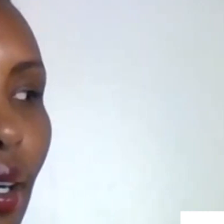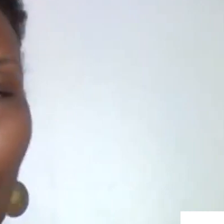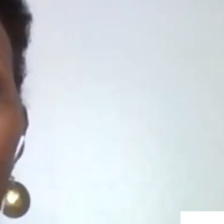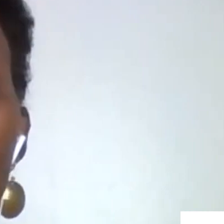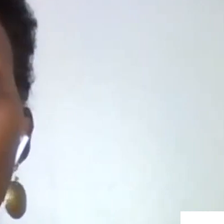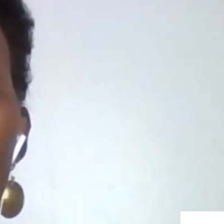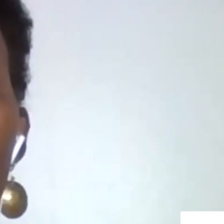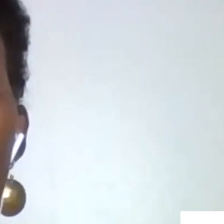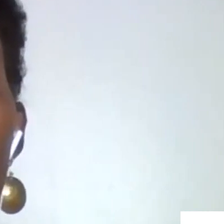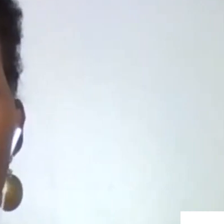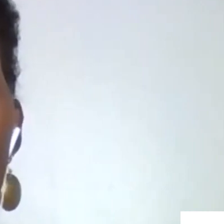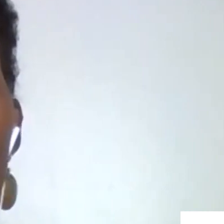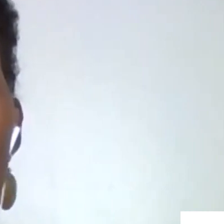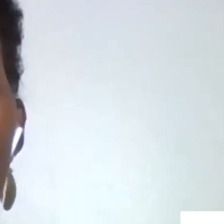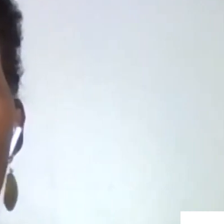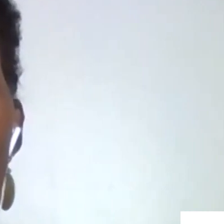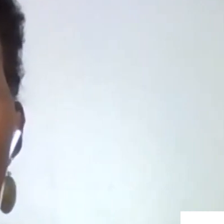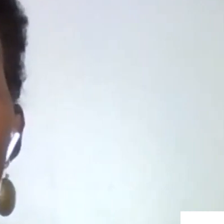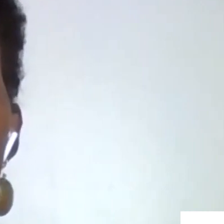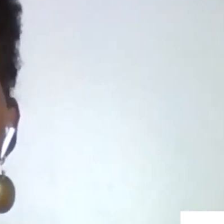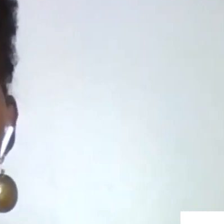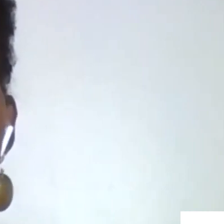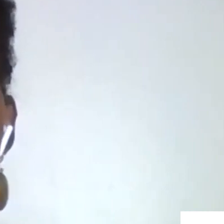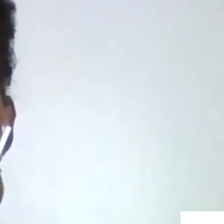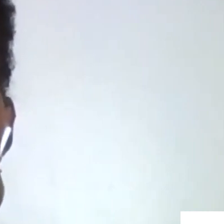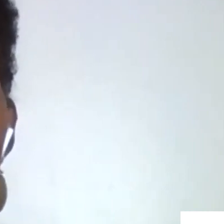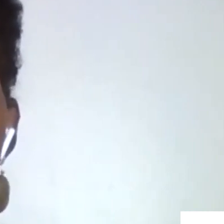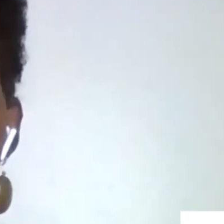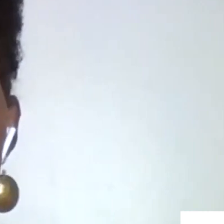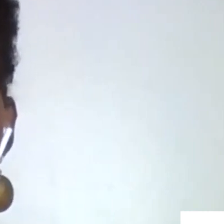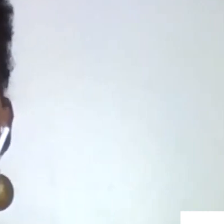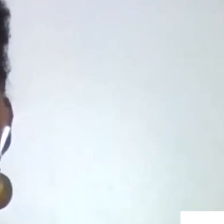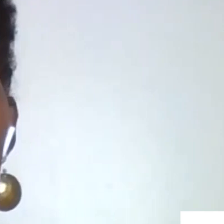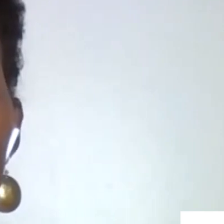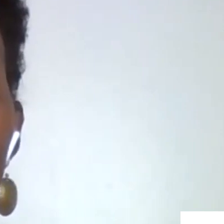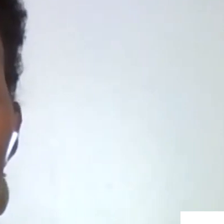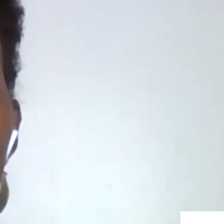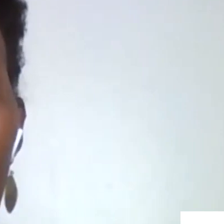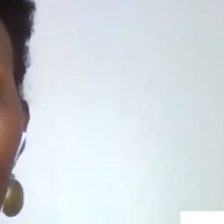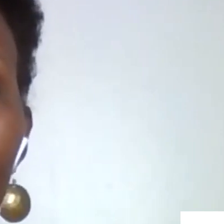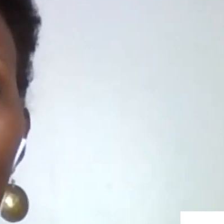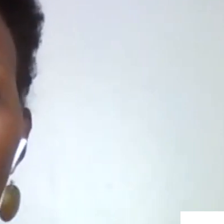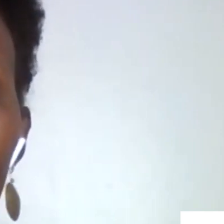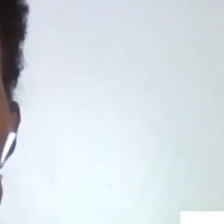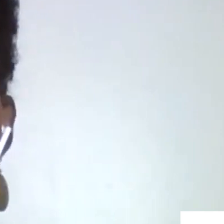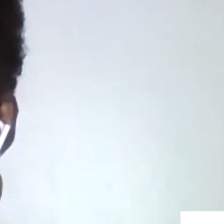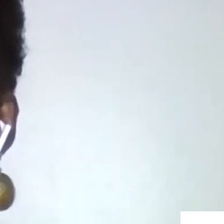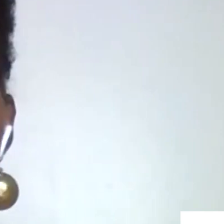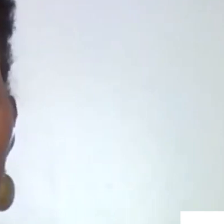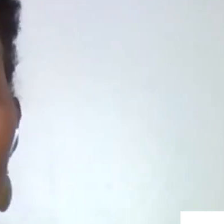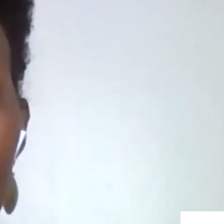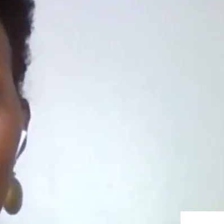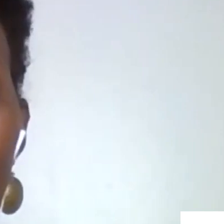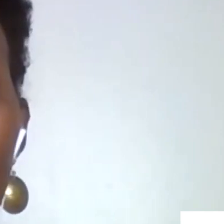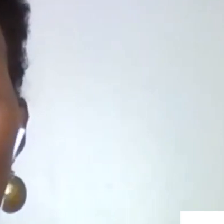gone. So this is why we're trying to inform people, because I believe knowledge is power. And part of the reason